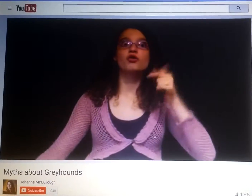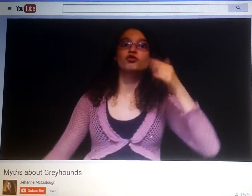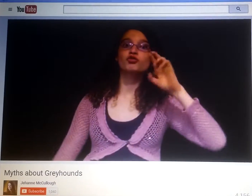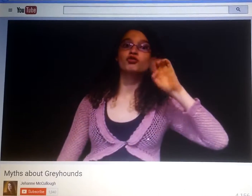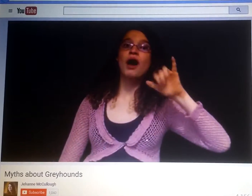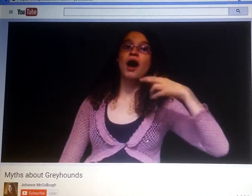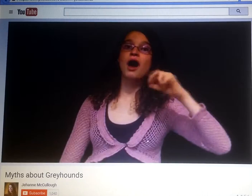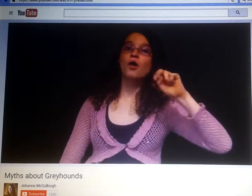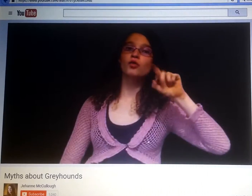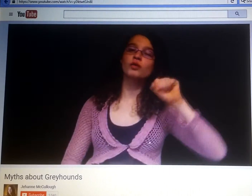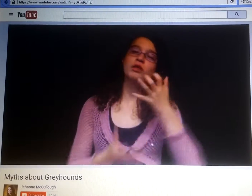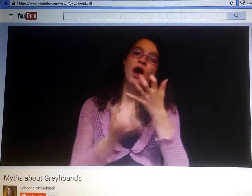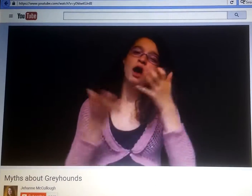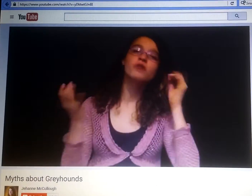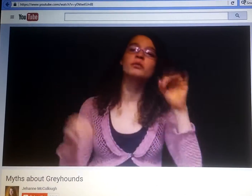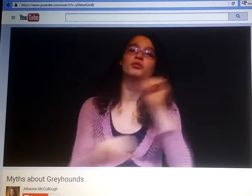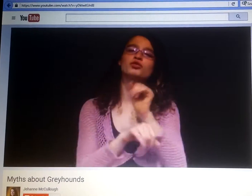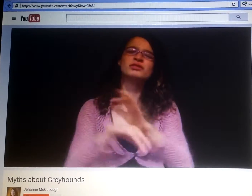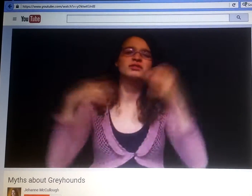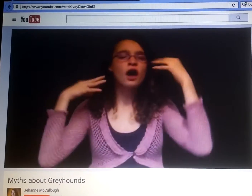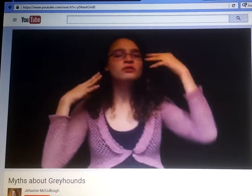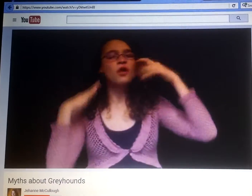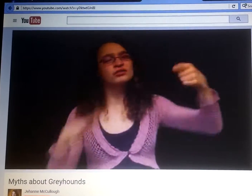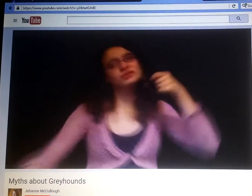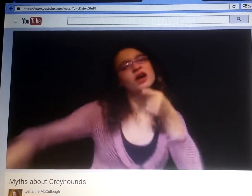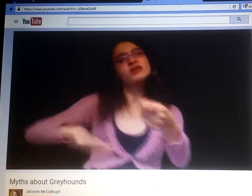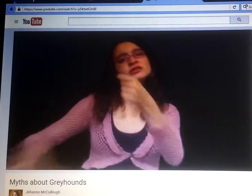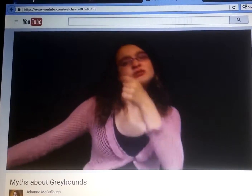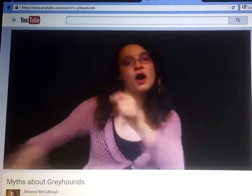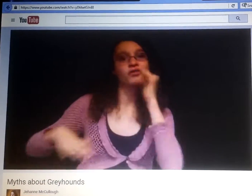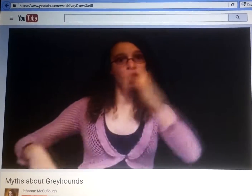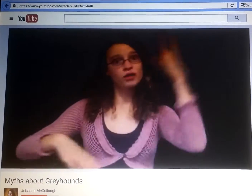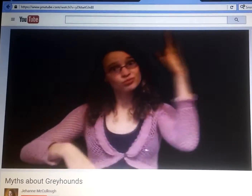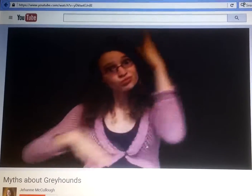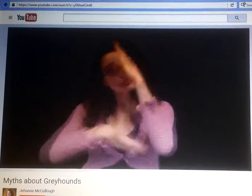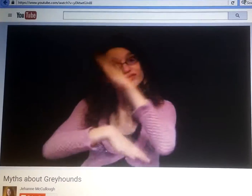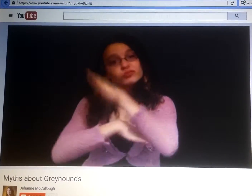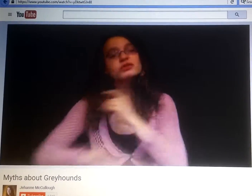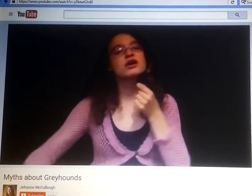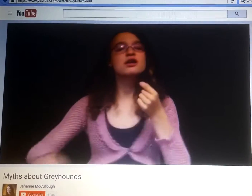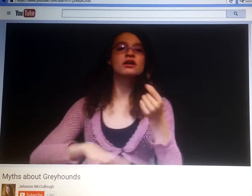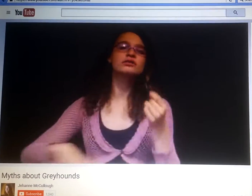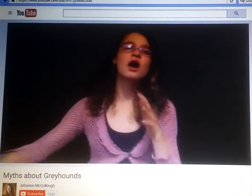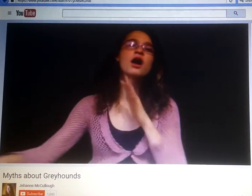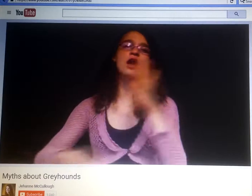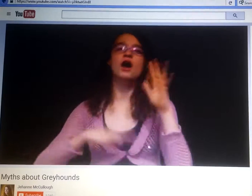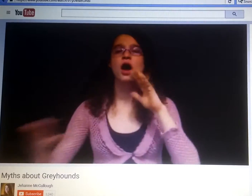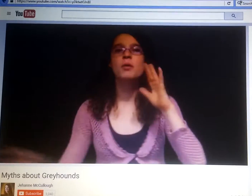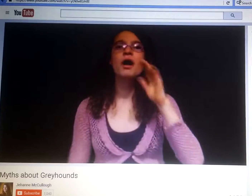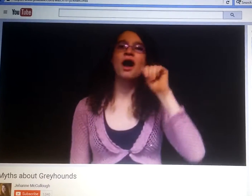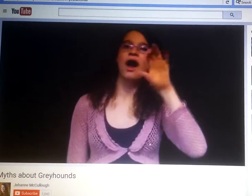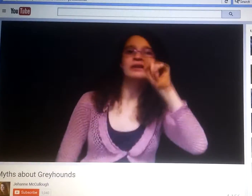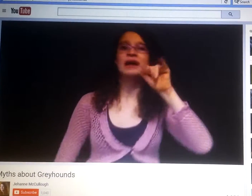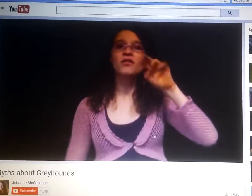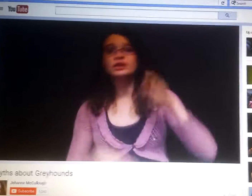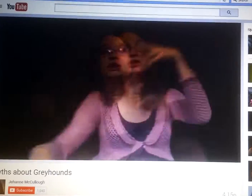people say they always say that greyhounds are just a lot of work and they're constantly running around all day and with no rest,